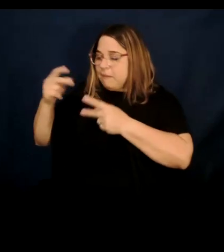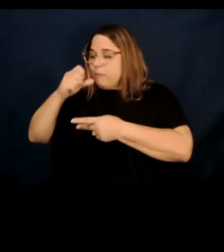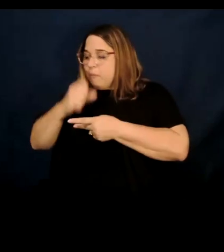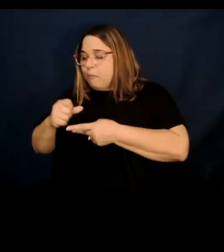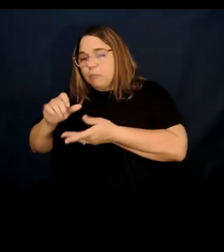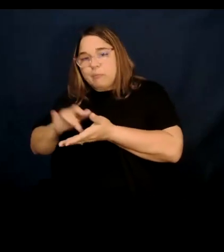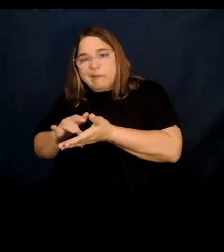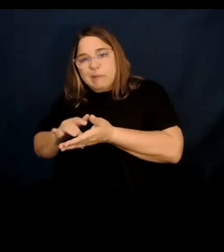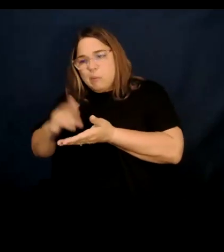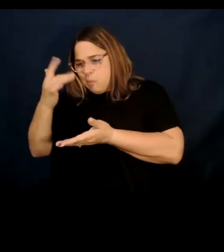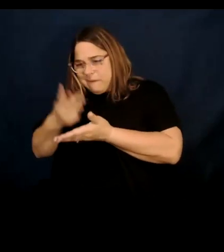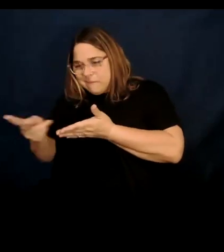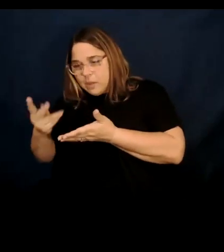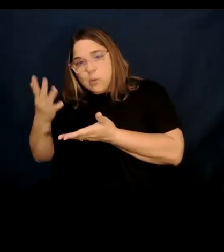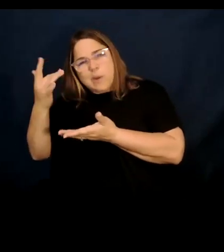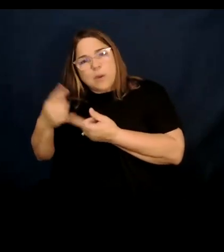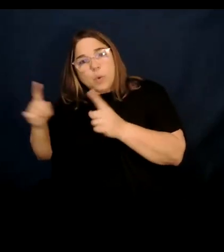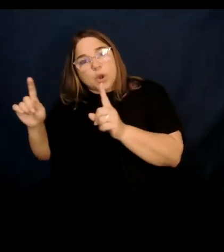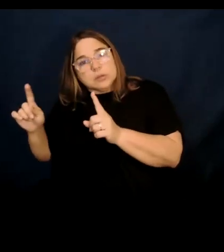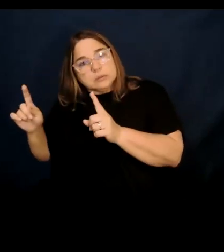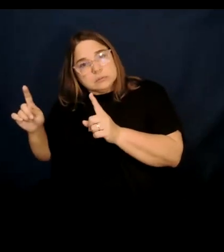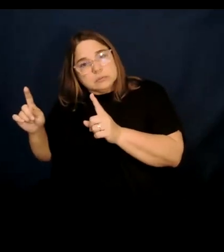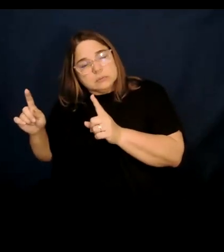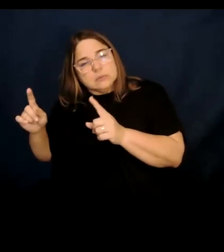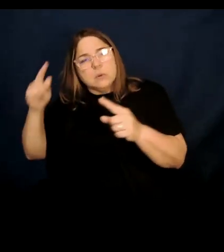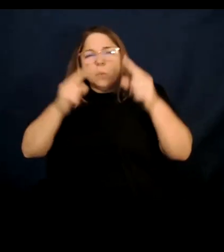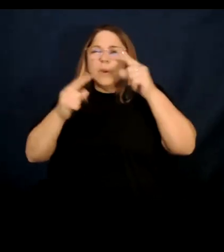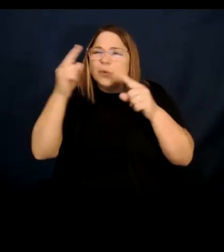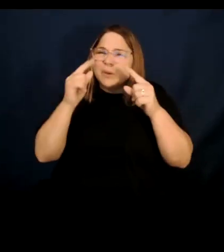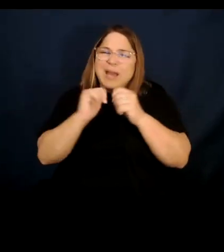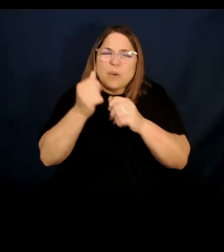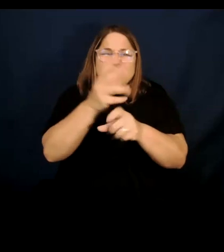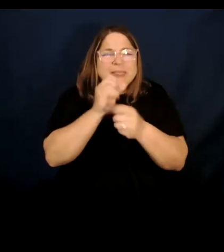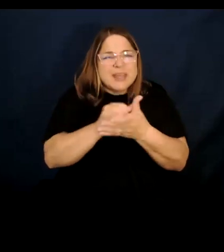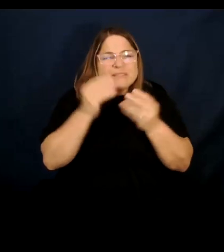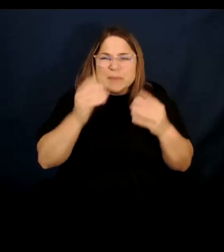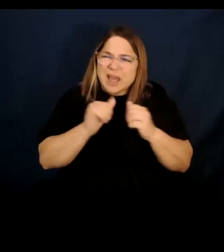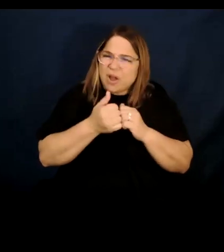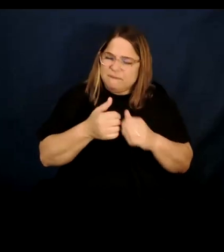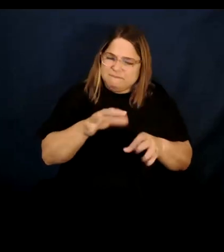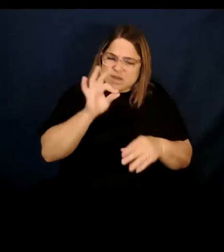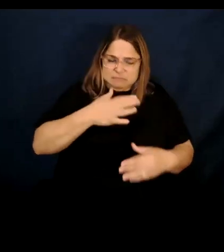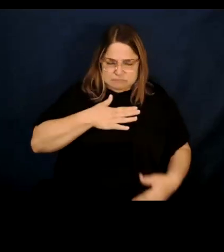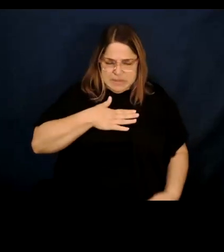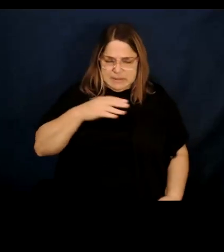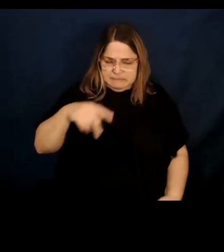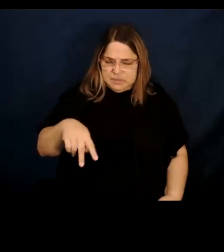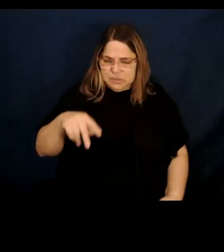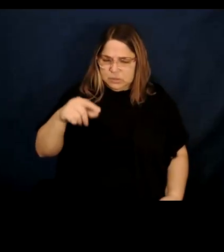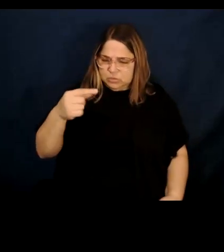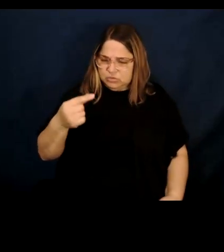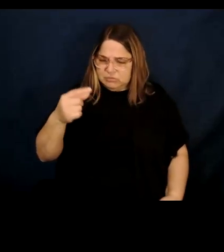failure. So you're probably wondering, how do we get this information? How does someone find out what their personal PGX makeup